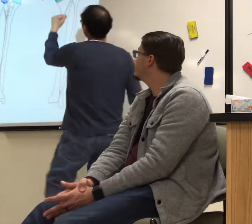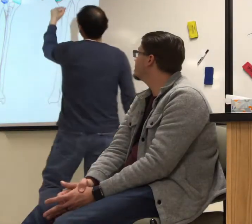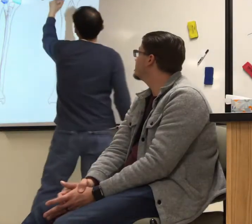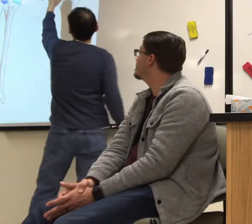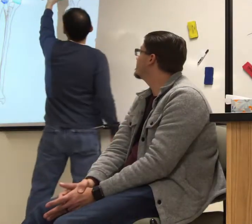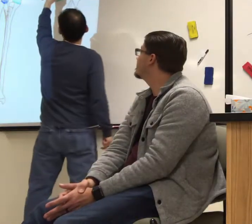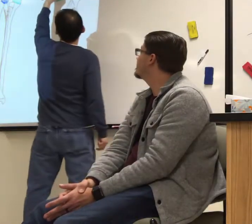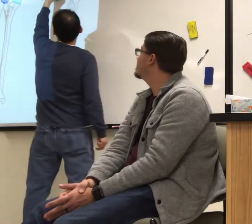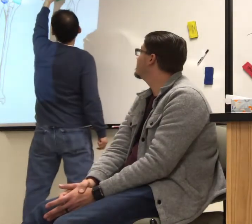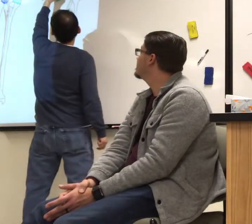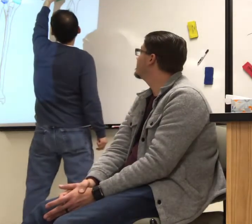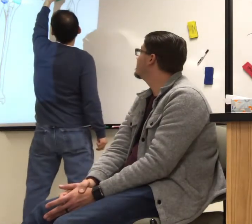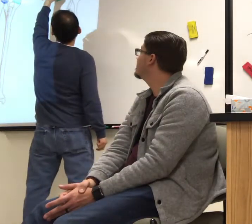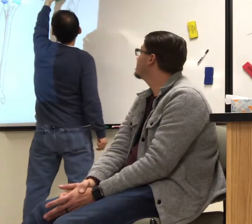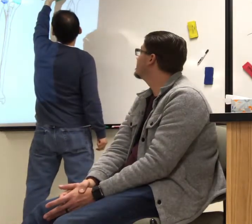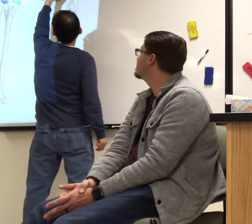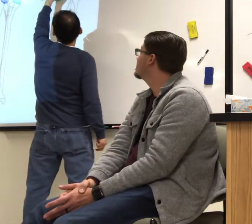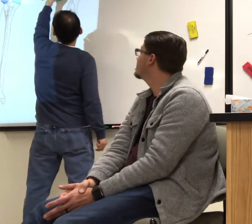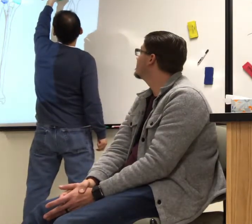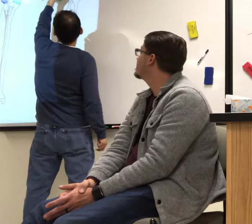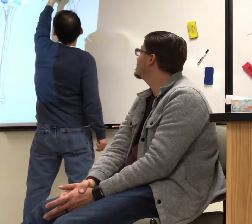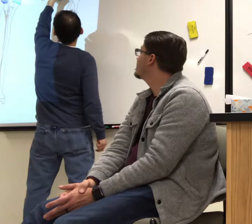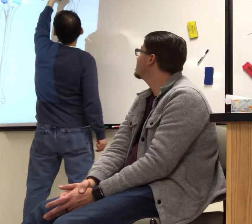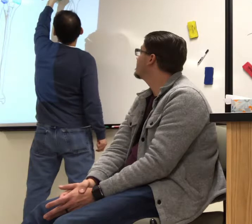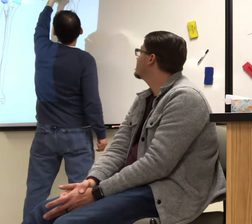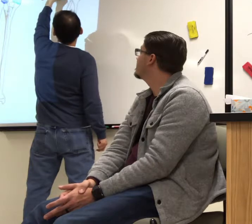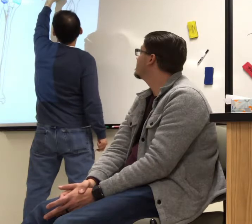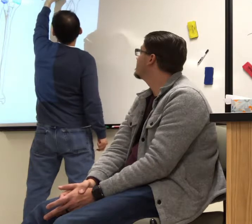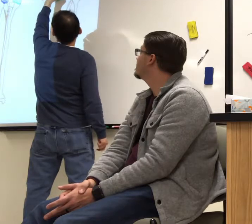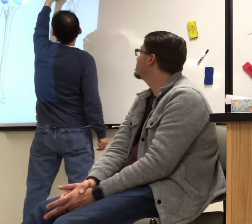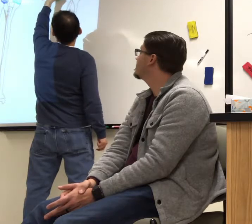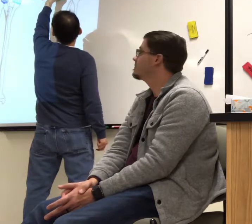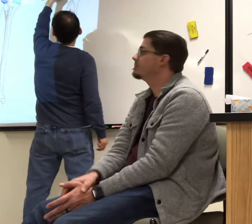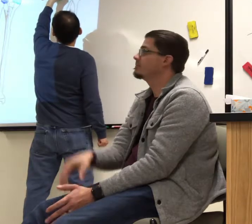It's a little thing sticking right up here.